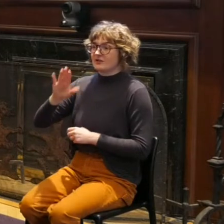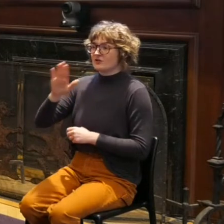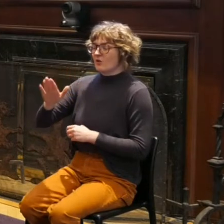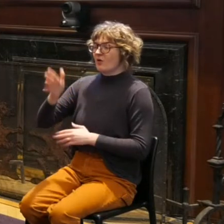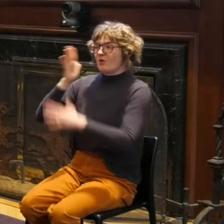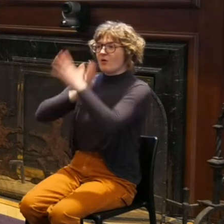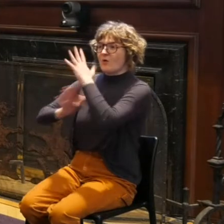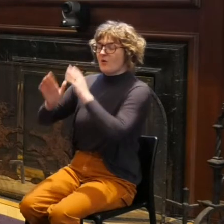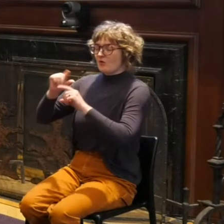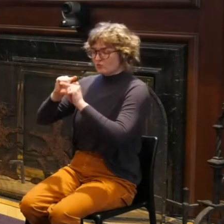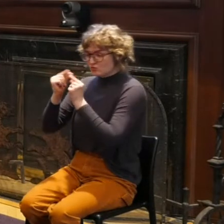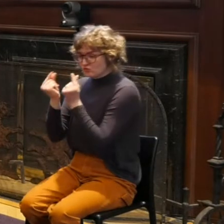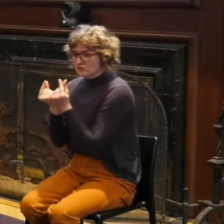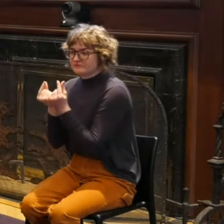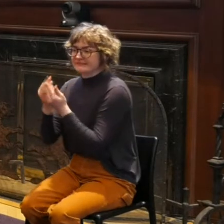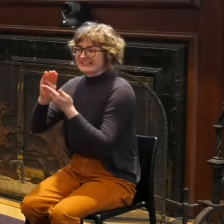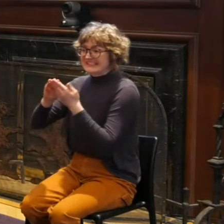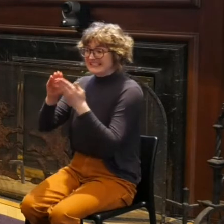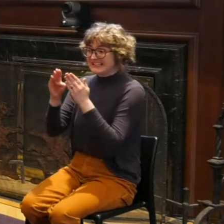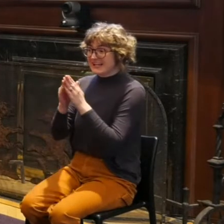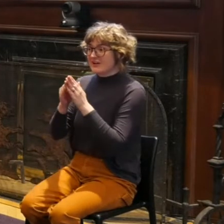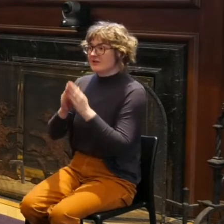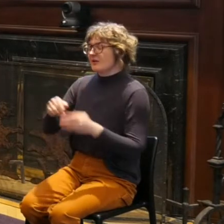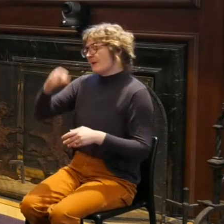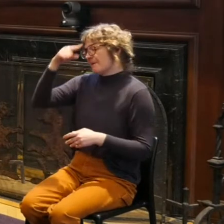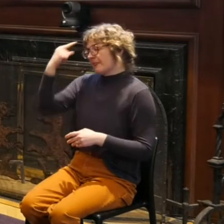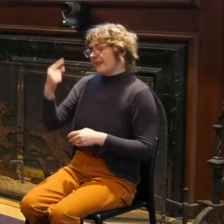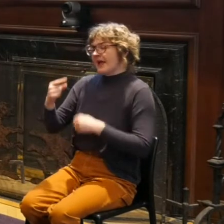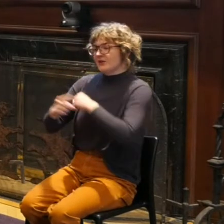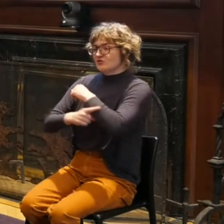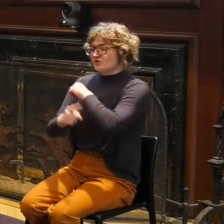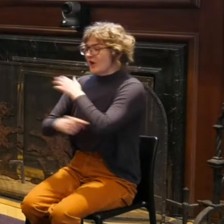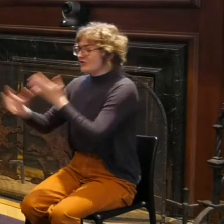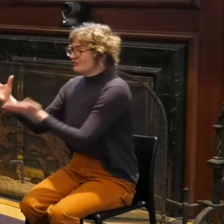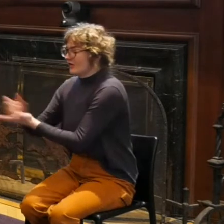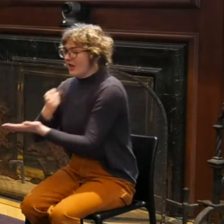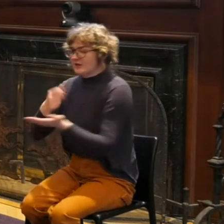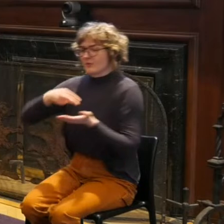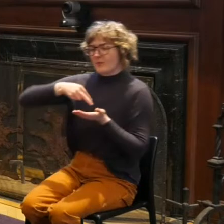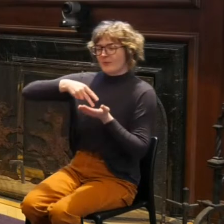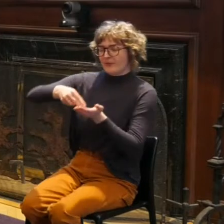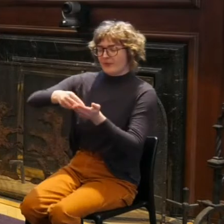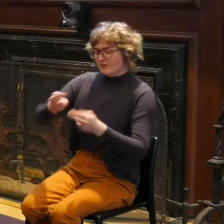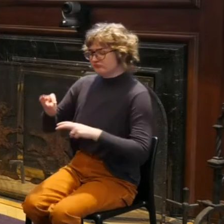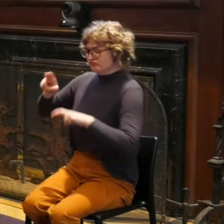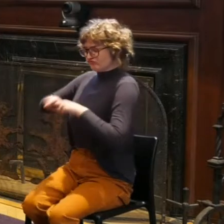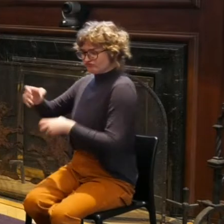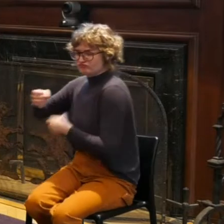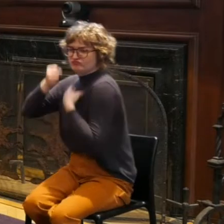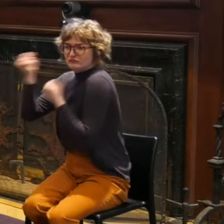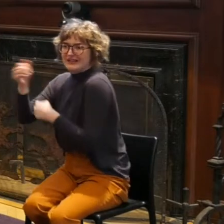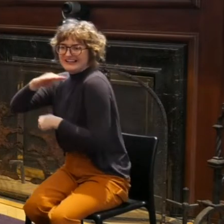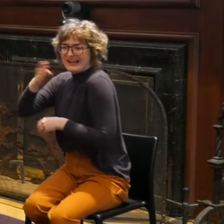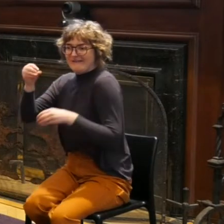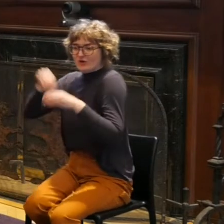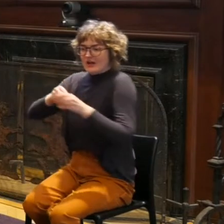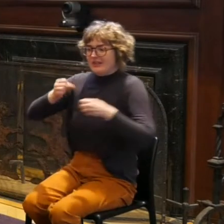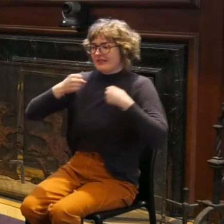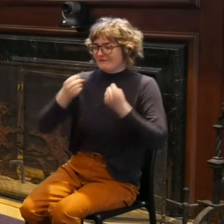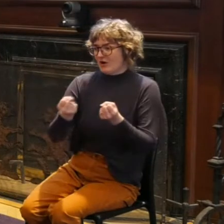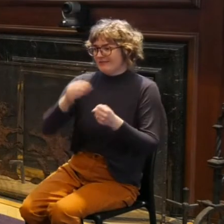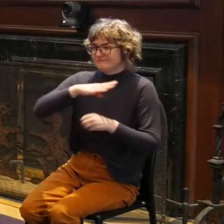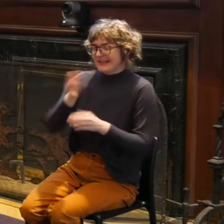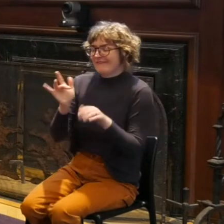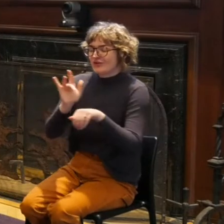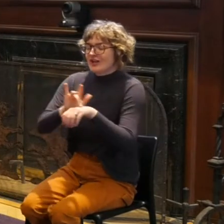crew, in a city where black trash collectors walked, held on, sat in the back of the trucks, never in the cab, never